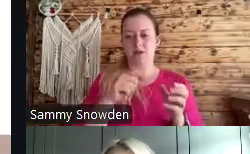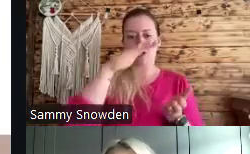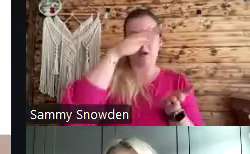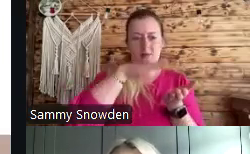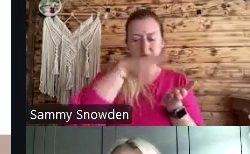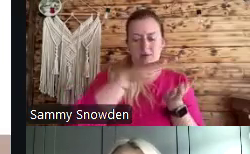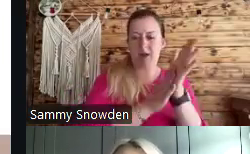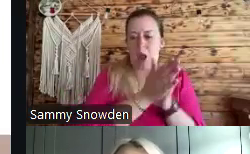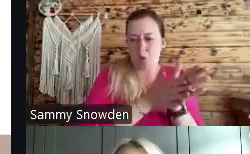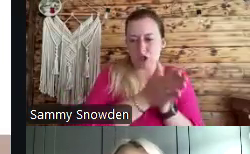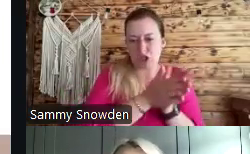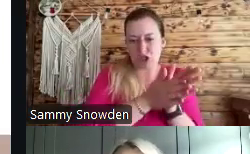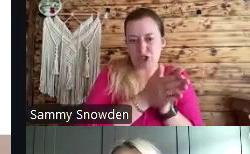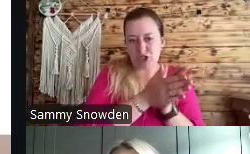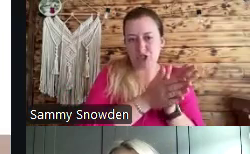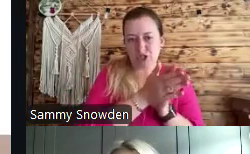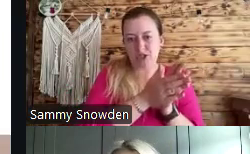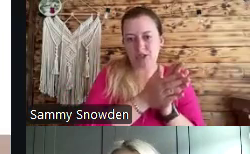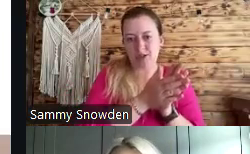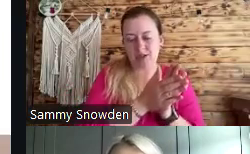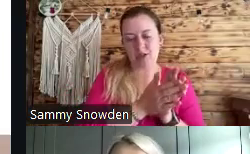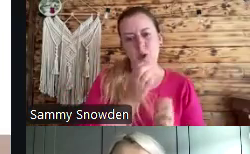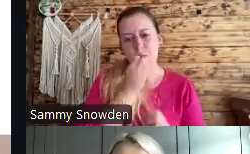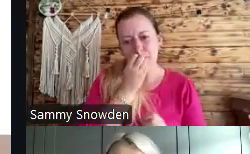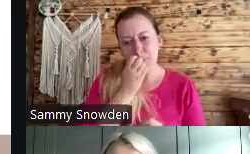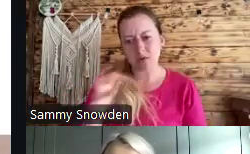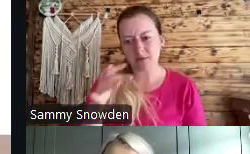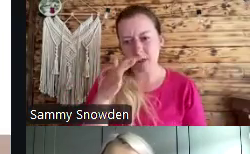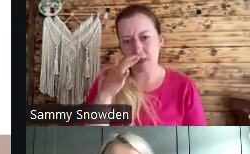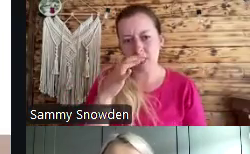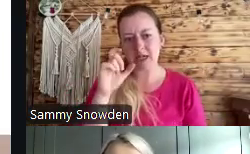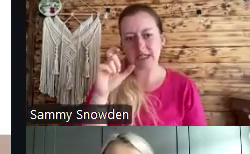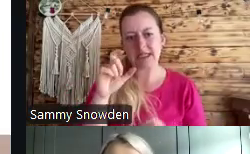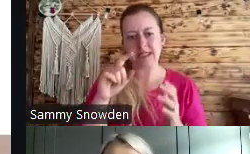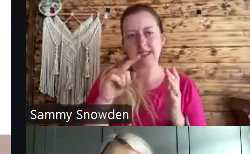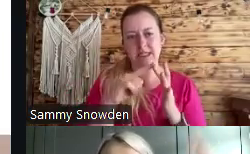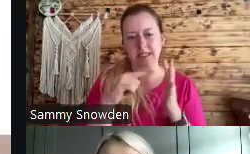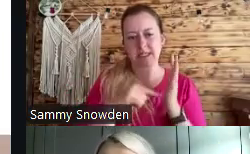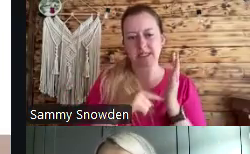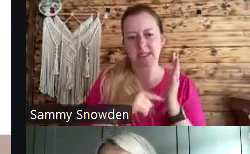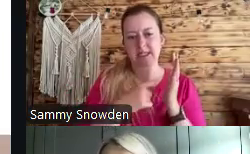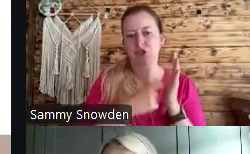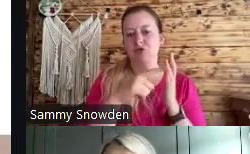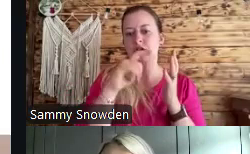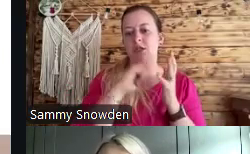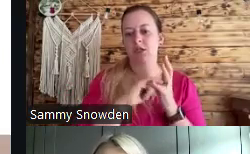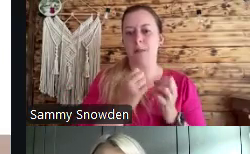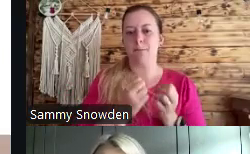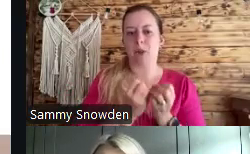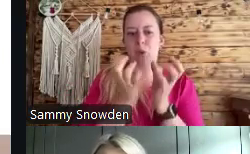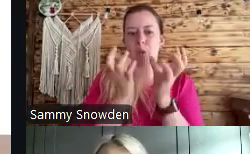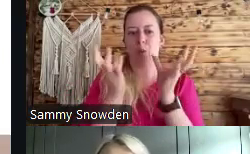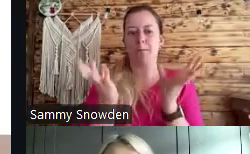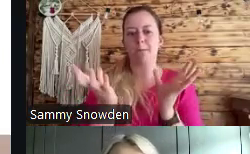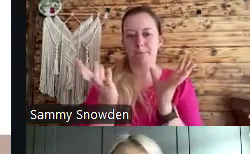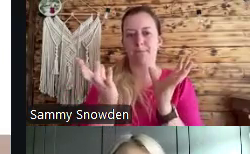the beautiful citrus bloom is now available to buy, and you'll get so many. This will probably last you a whole year, because you only need a tiny